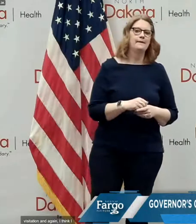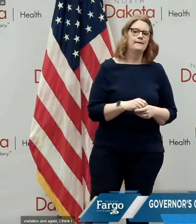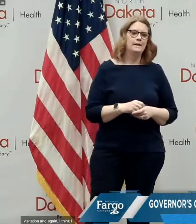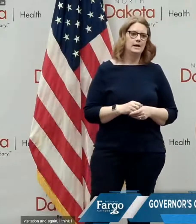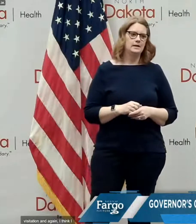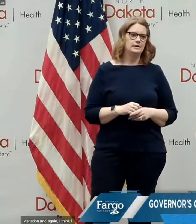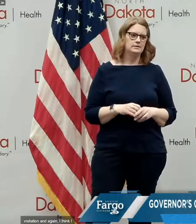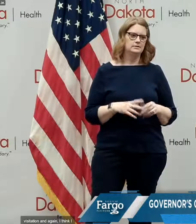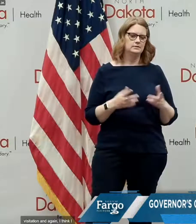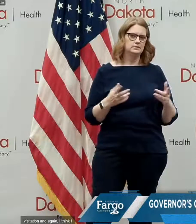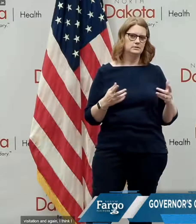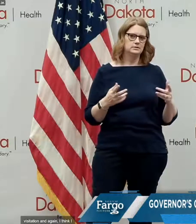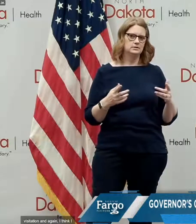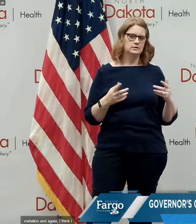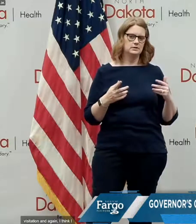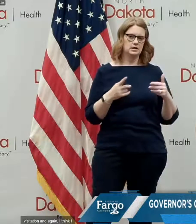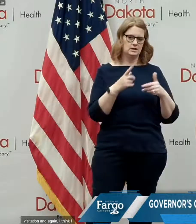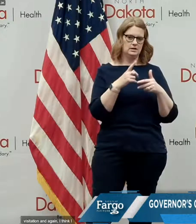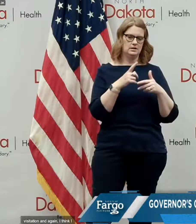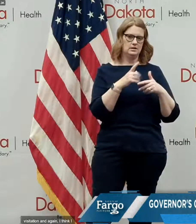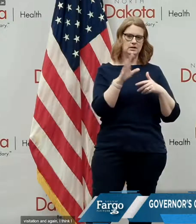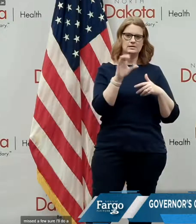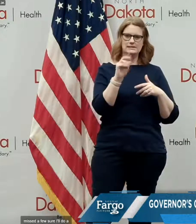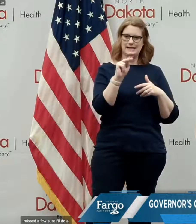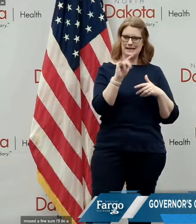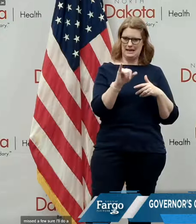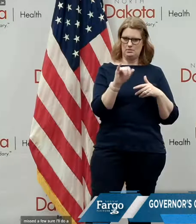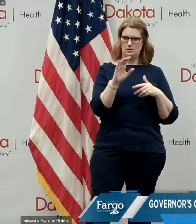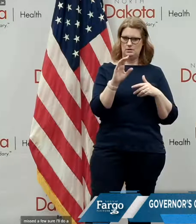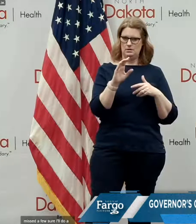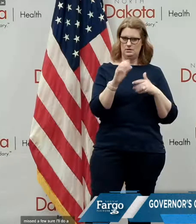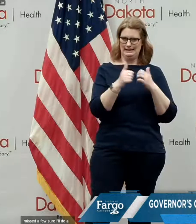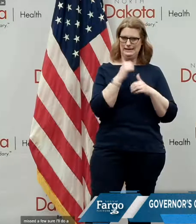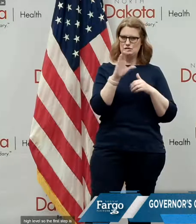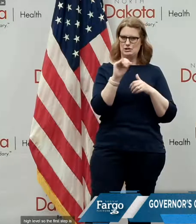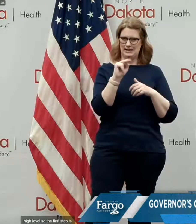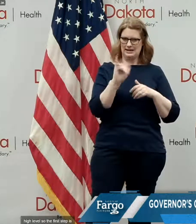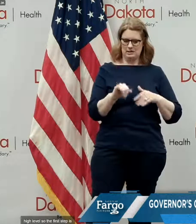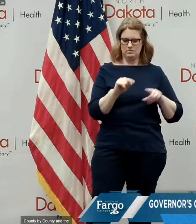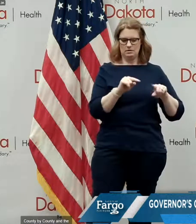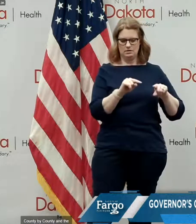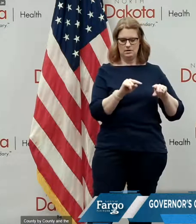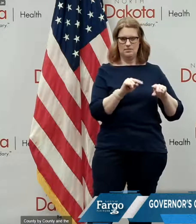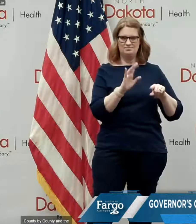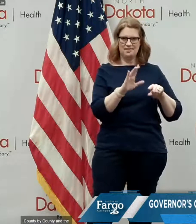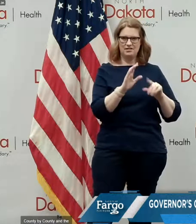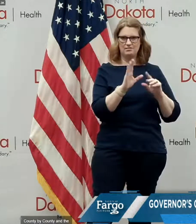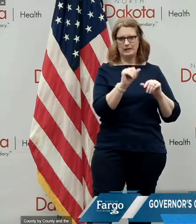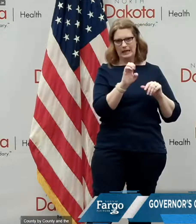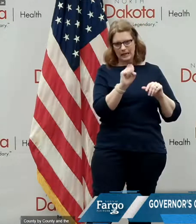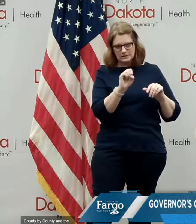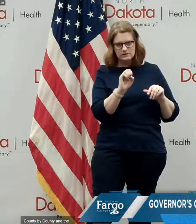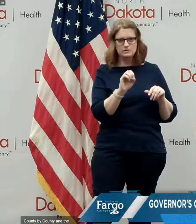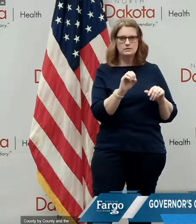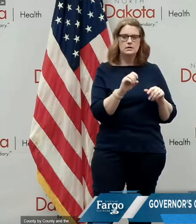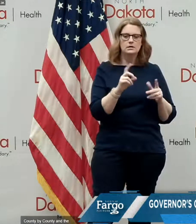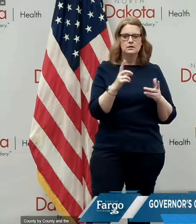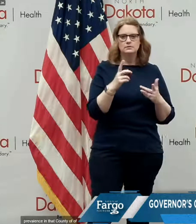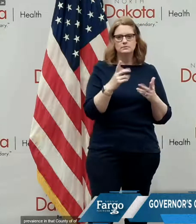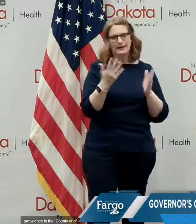I'll do a high level. So the first step is county by county and the prevalence in that county of COVID. So again, the importance of